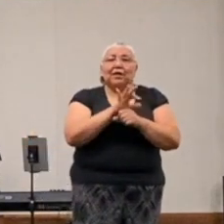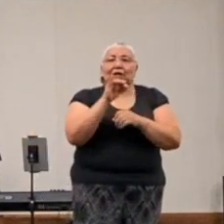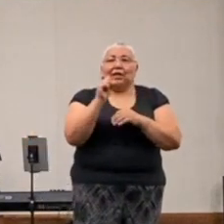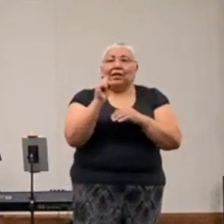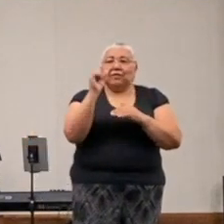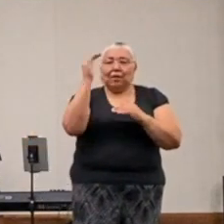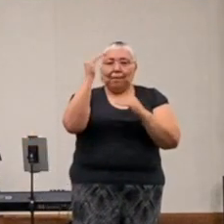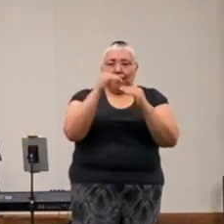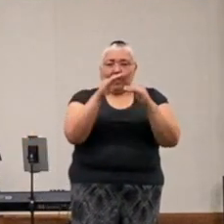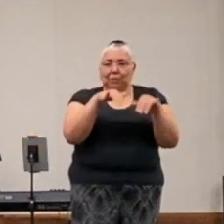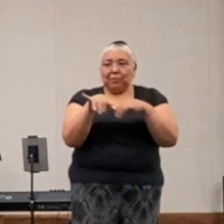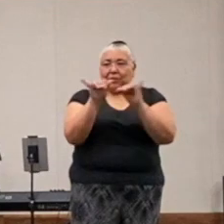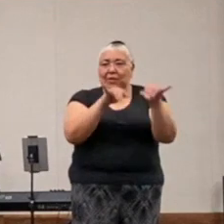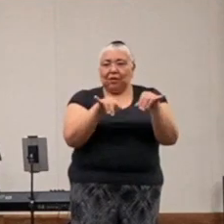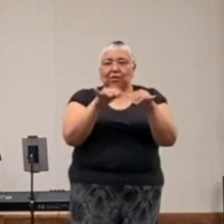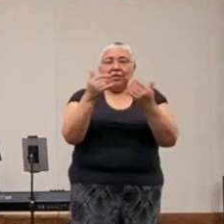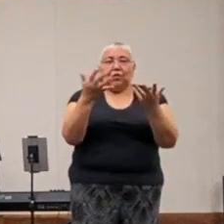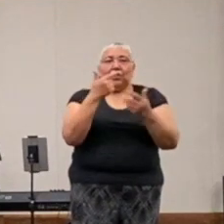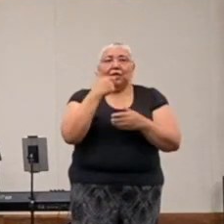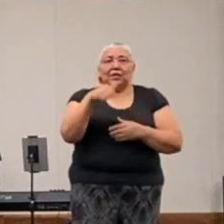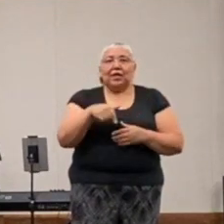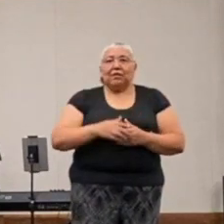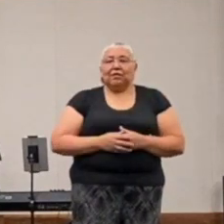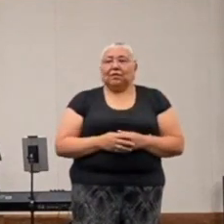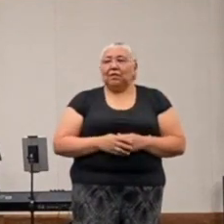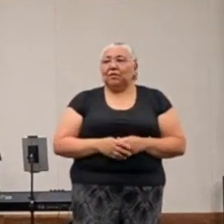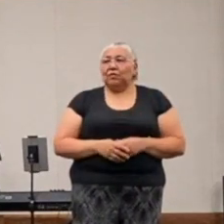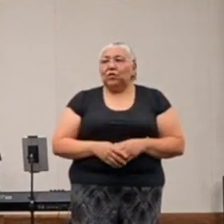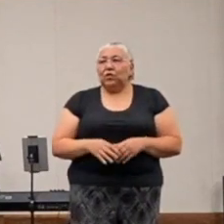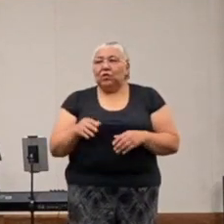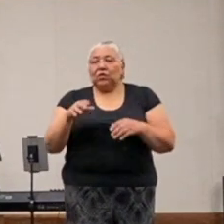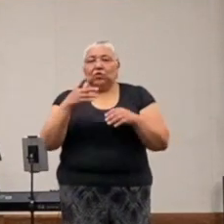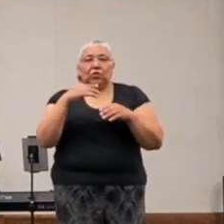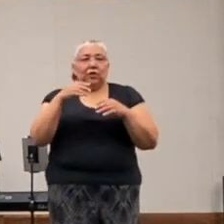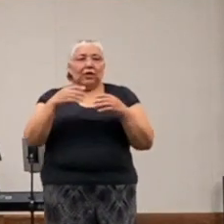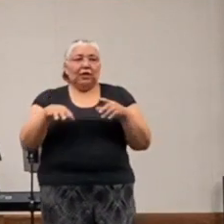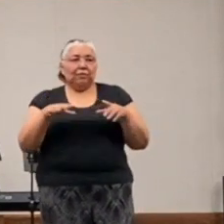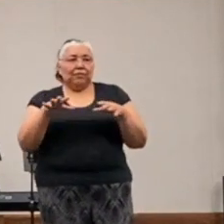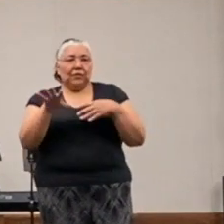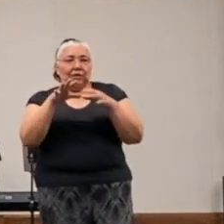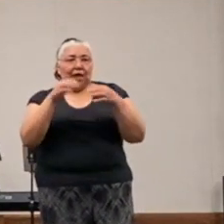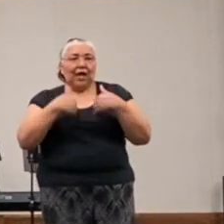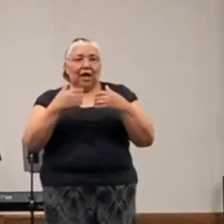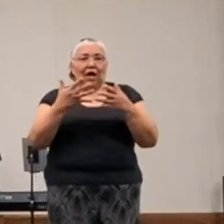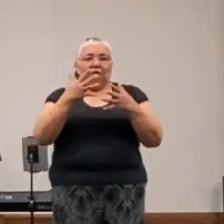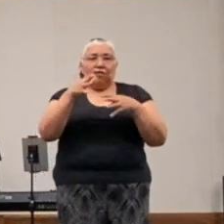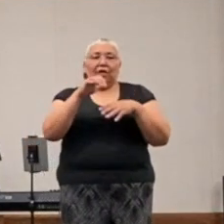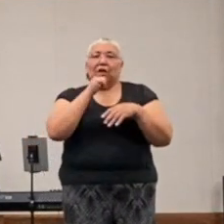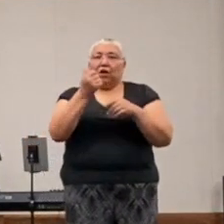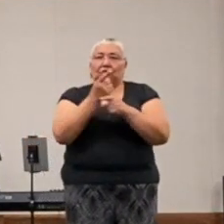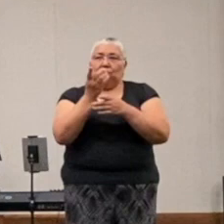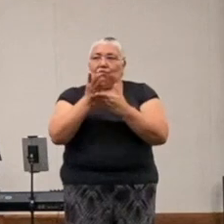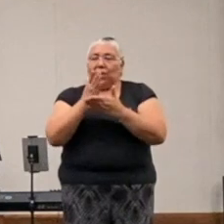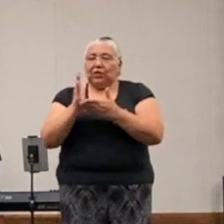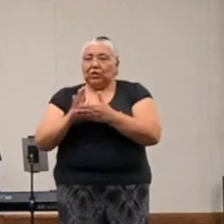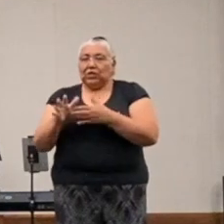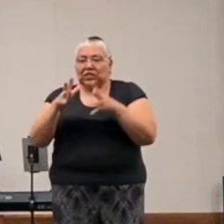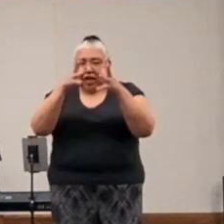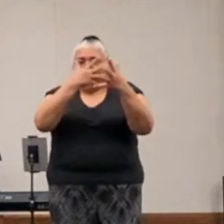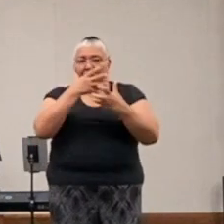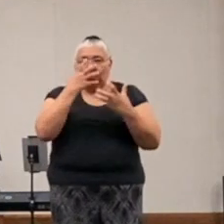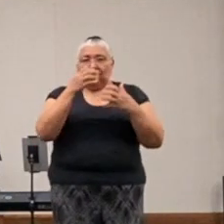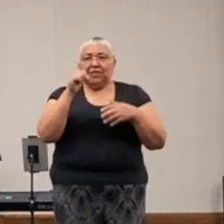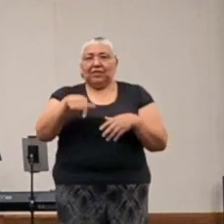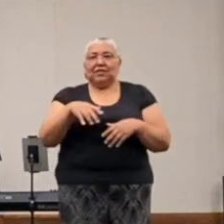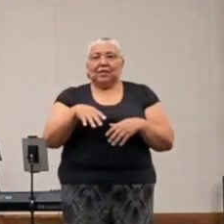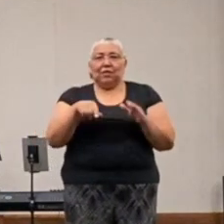minimum standard. This is what he says. To express or harbor unrighteous anger toward another person is not just sin, it's